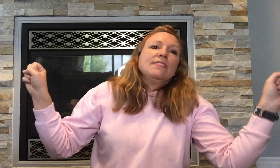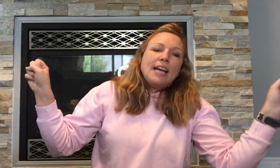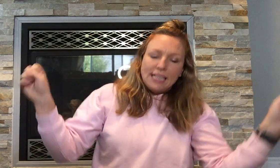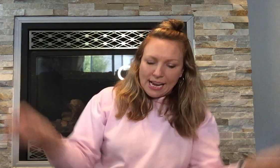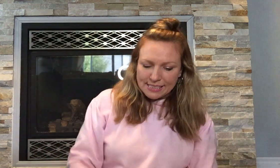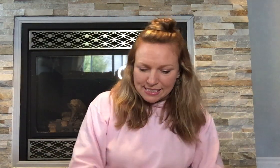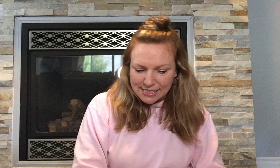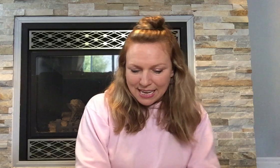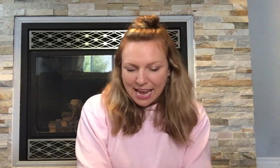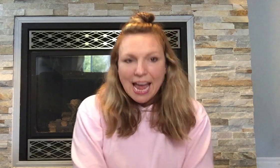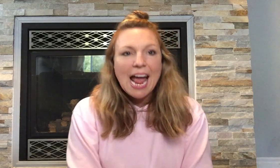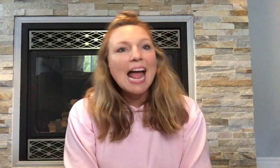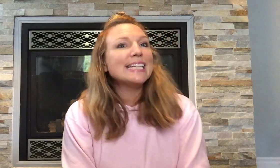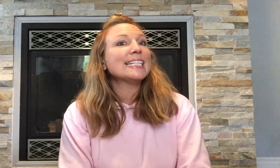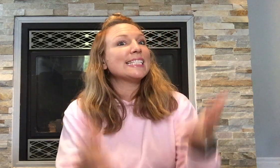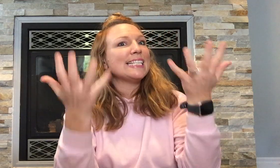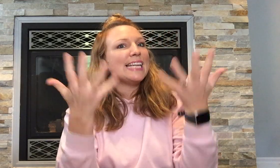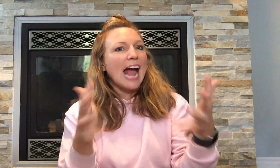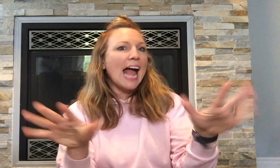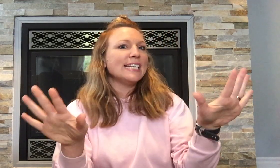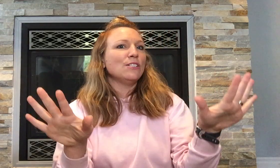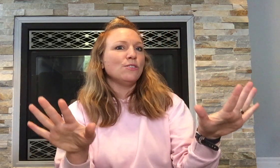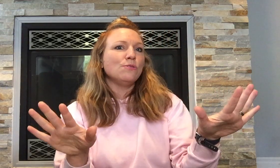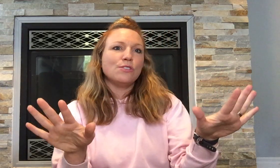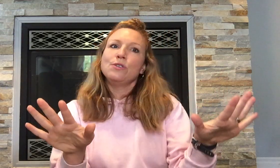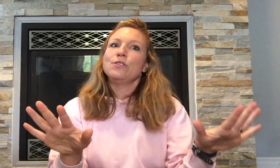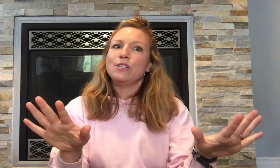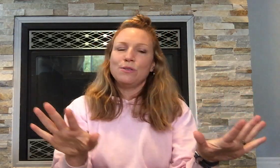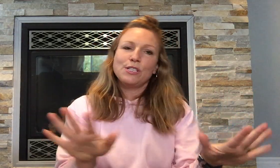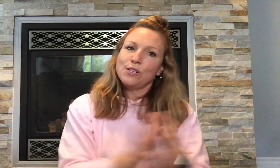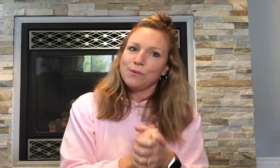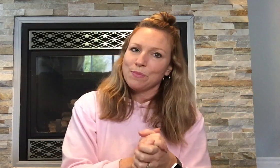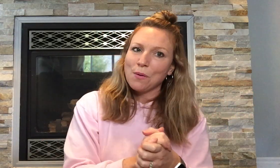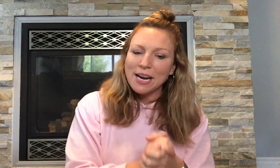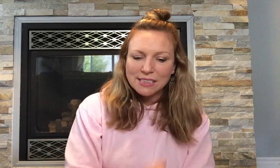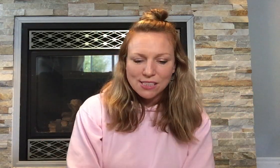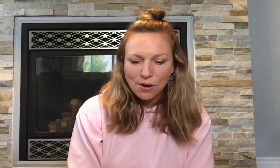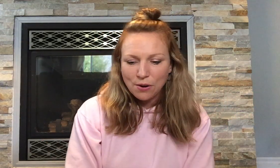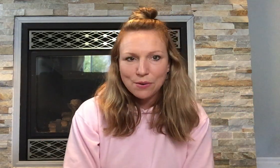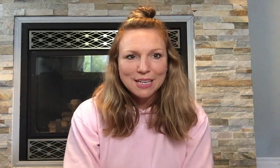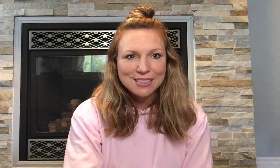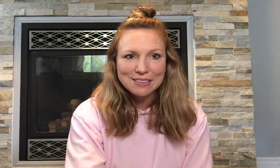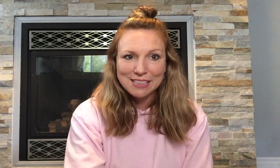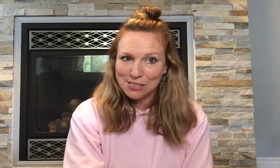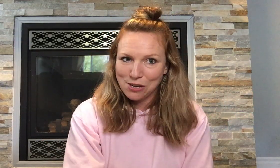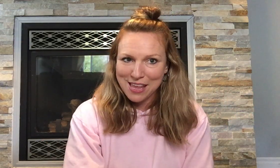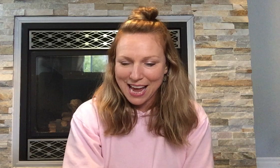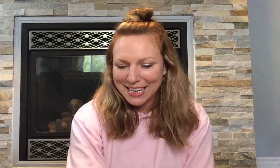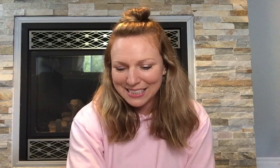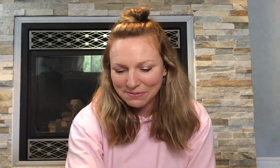at last. And it's the end. Do. All right, so let's try that. It's a fun